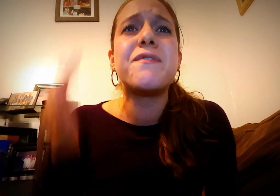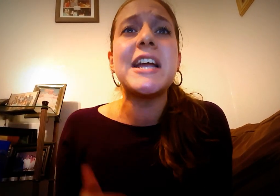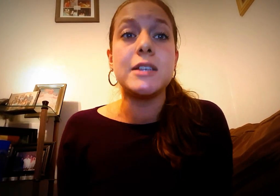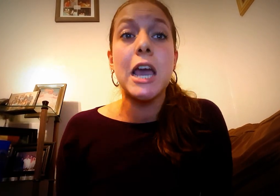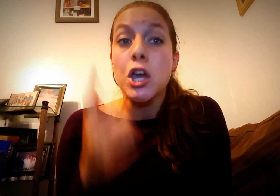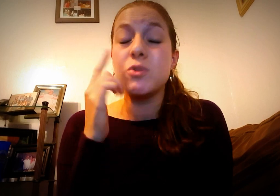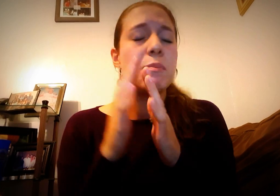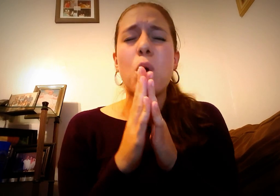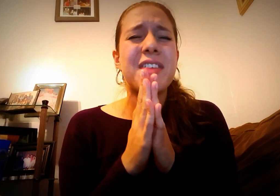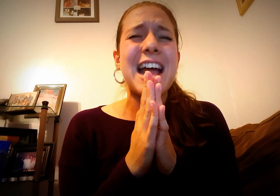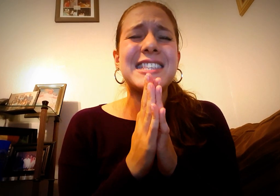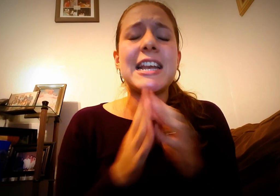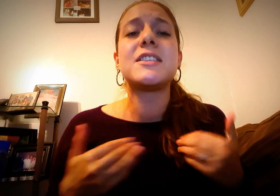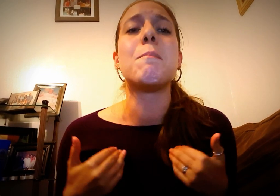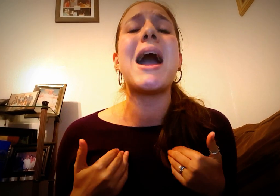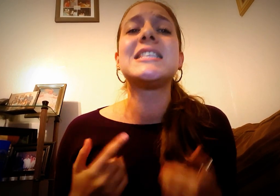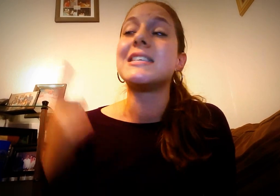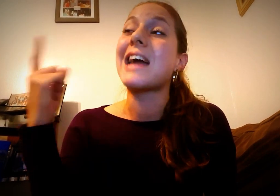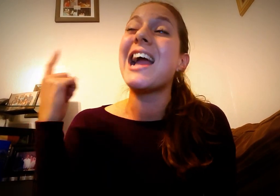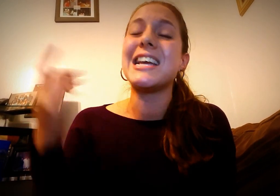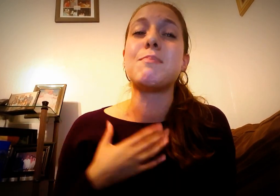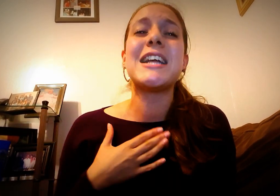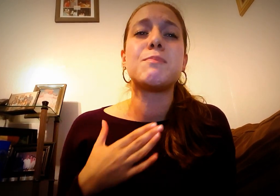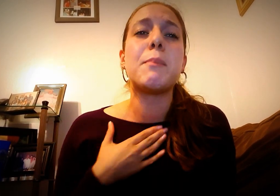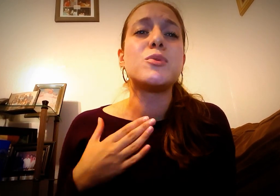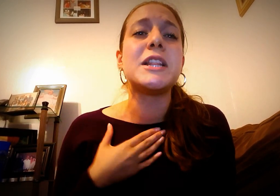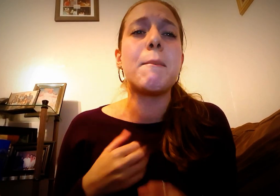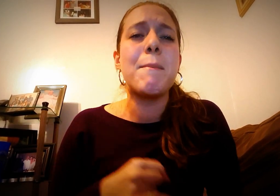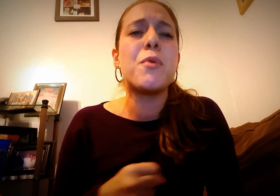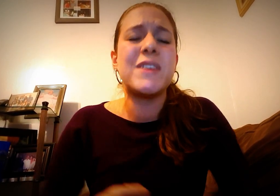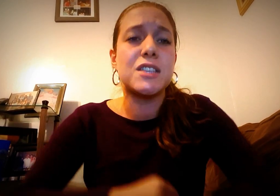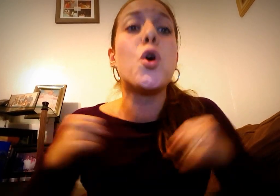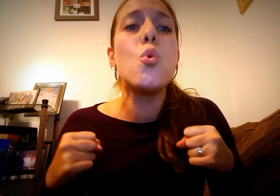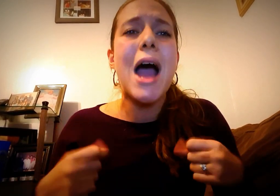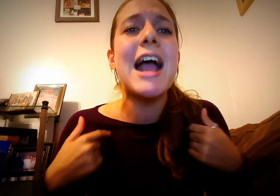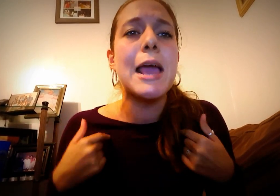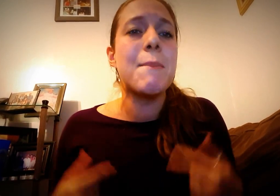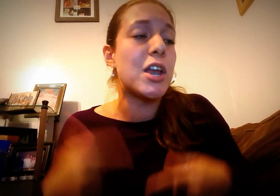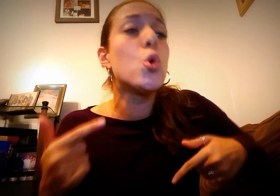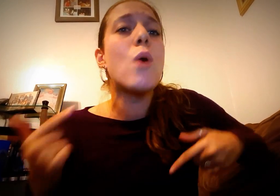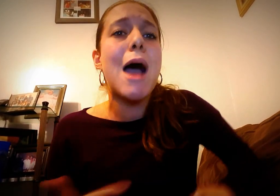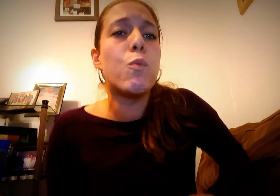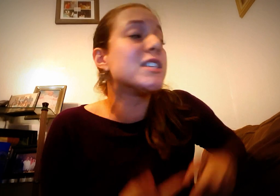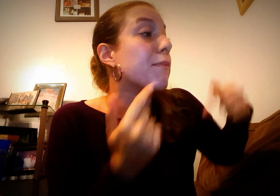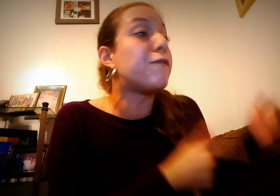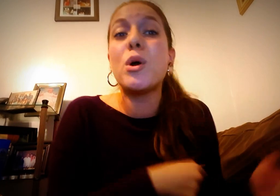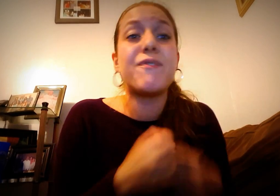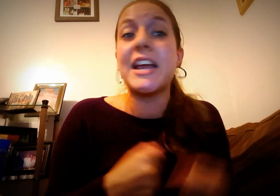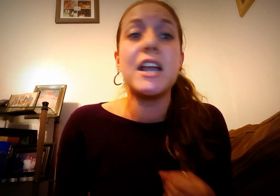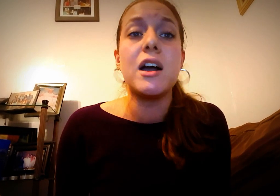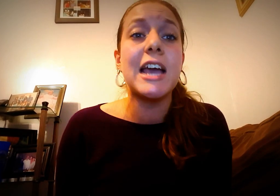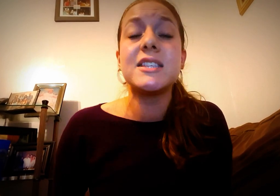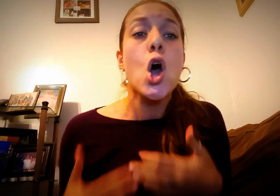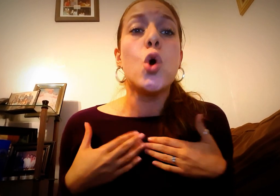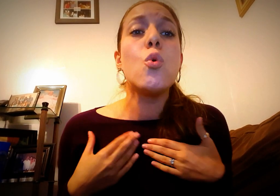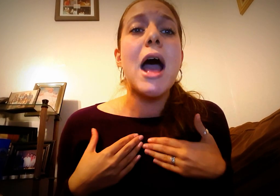find it. Using more than as and I surmise, the sky is mine, split between the memories of who I am and who I was before, fighting against who I